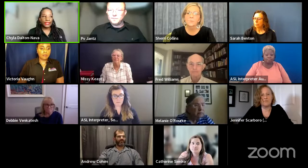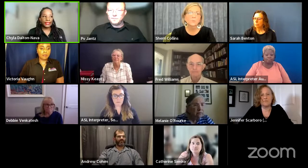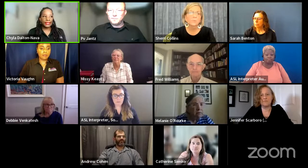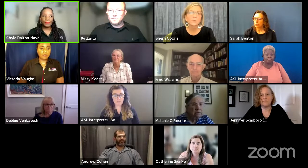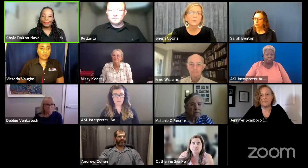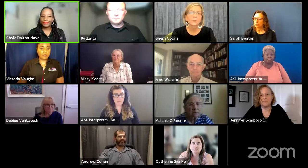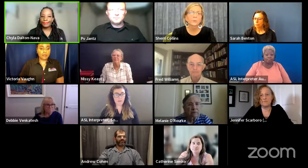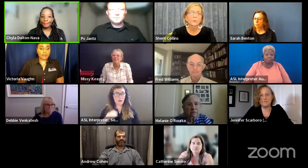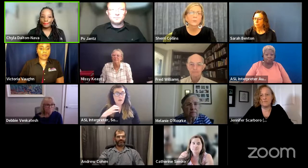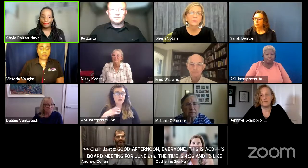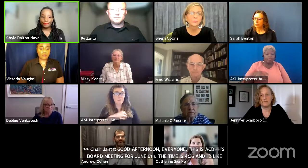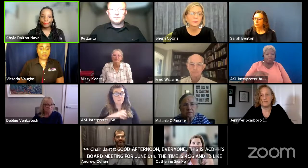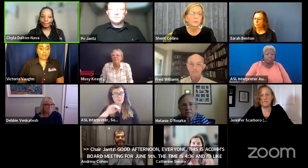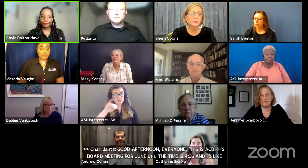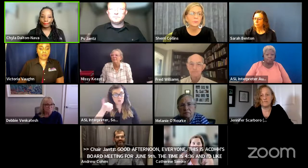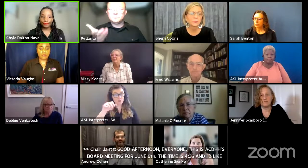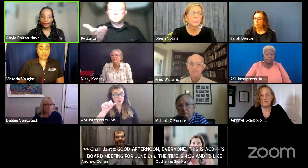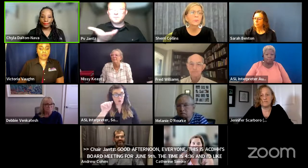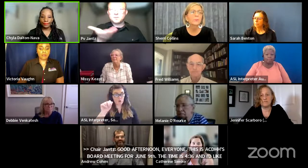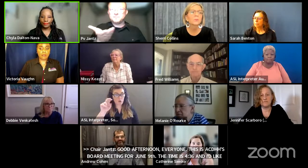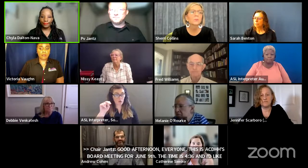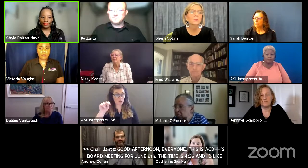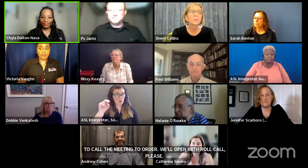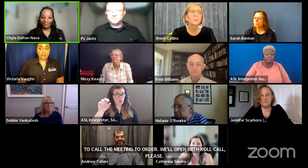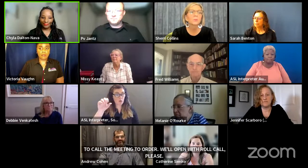Commissioner Jantz,